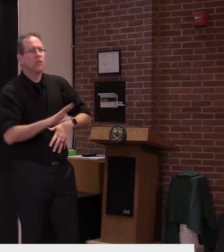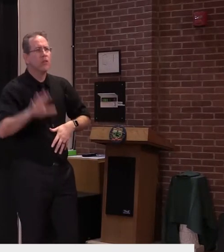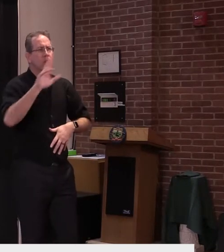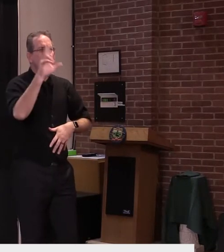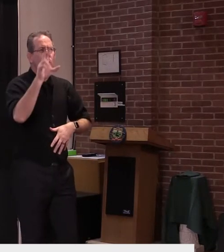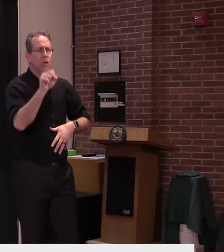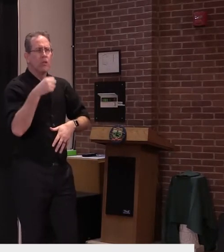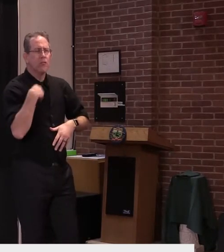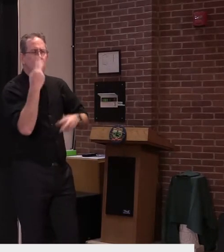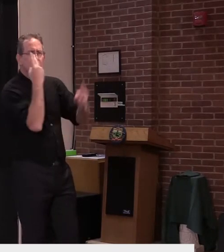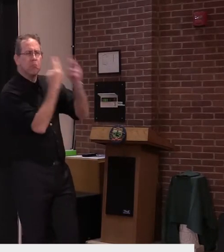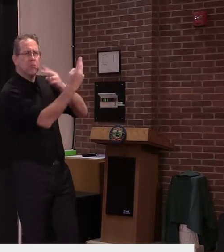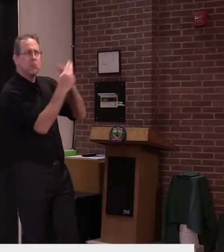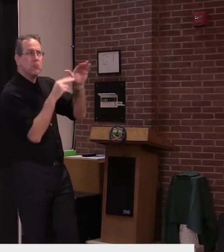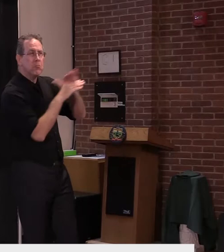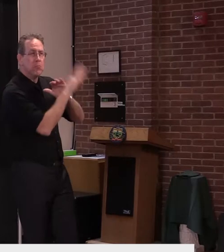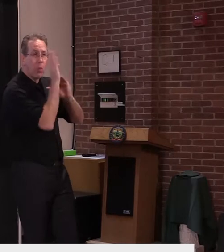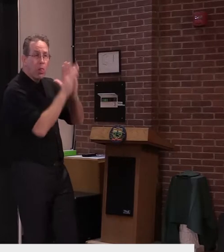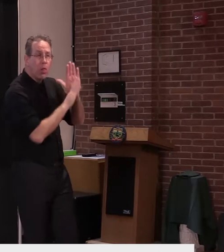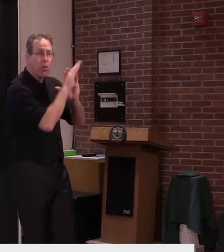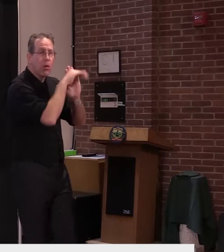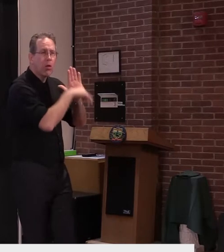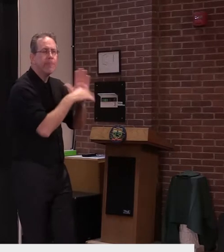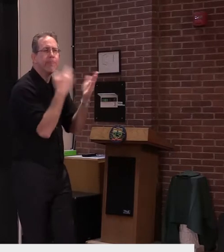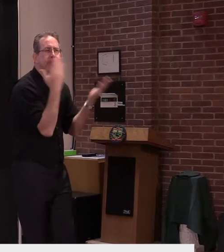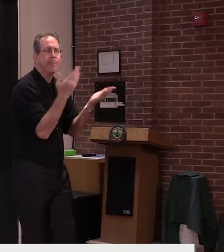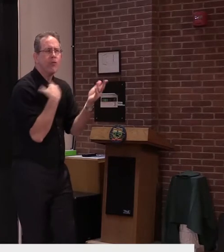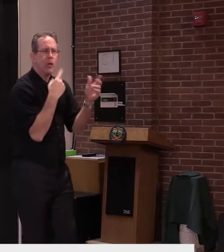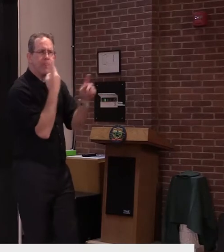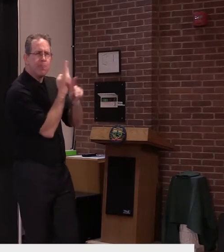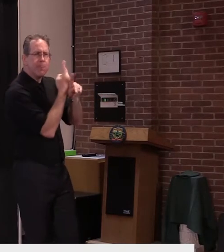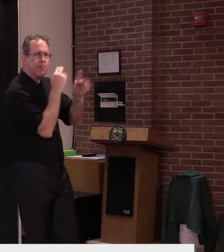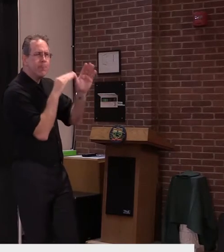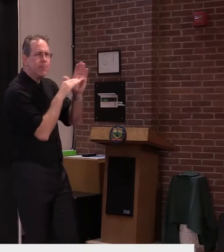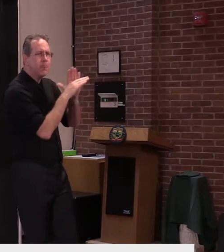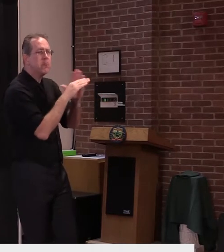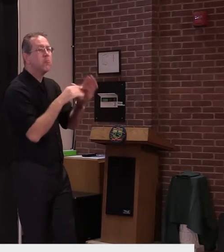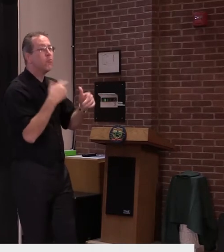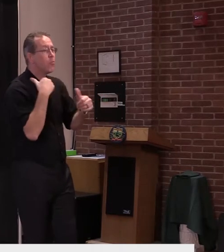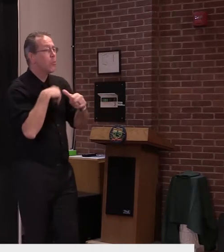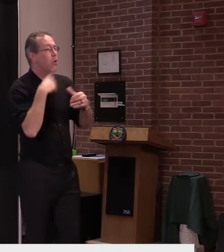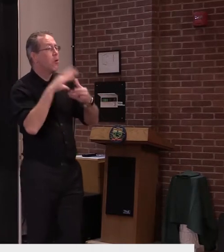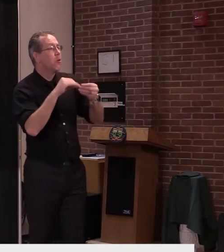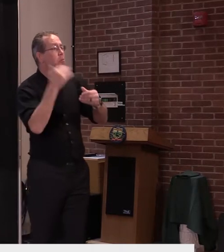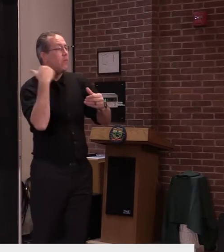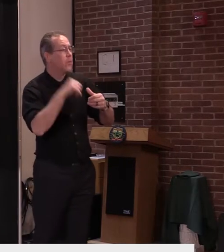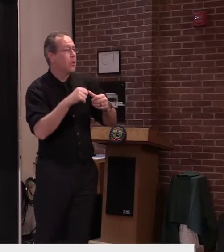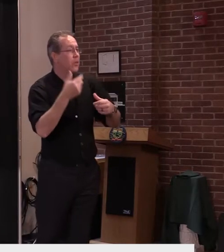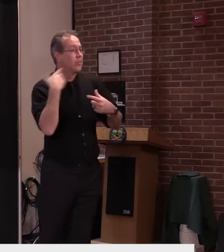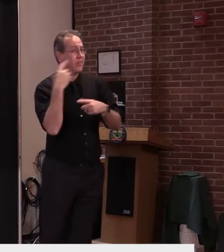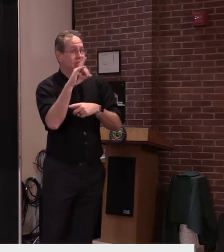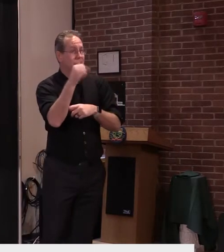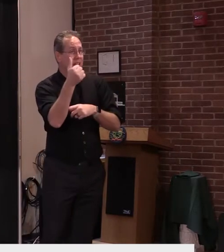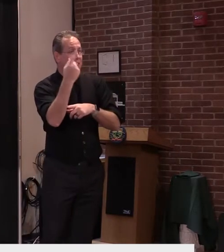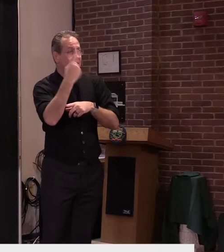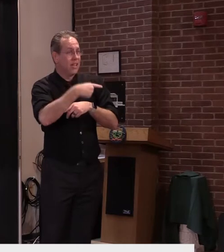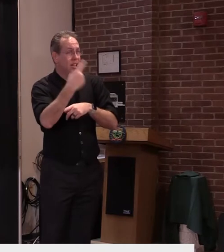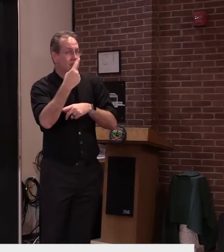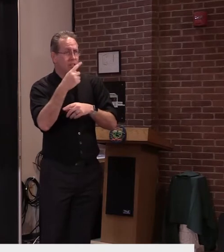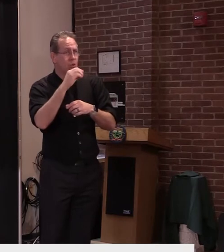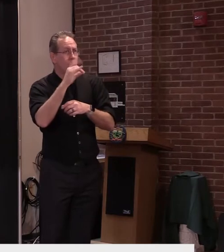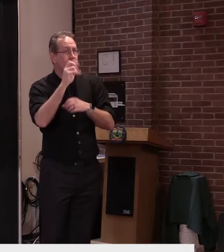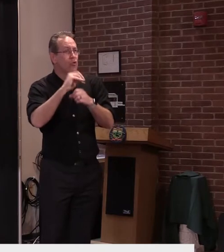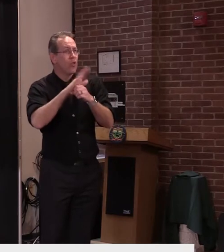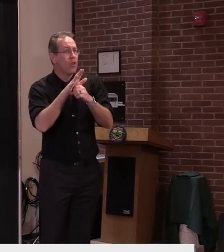of prevalent this virus has been in the last 10 days in New England. The same is true for much of the rest of the country. You can see that the forecast that